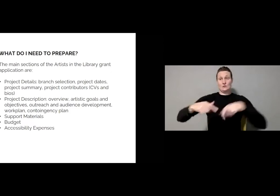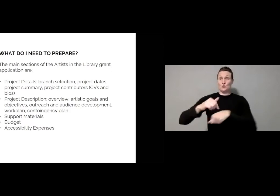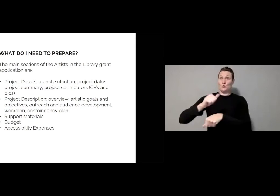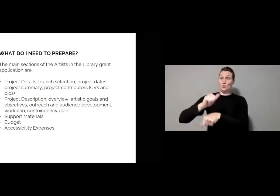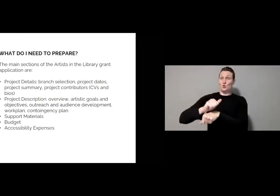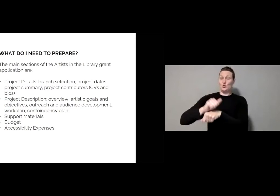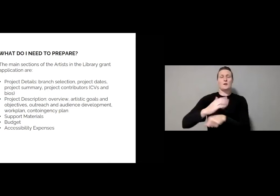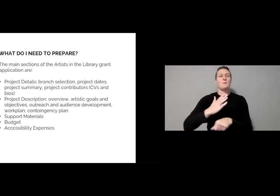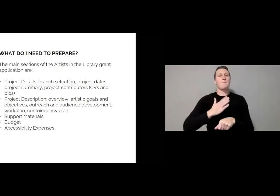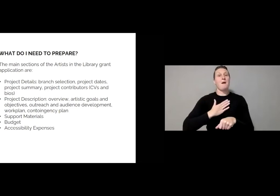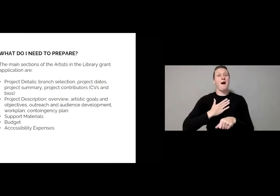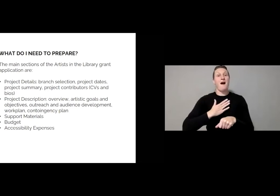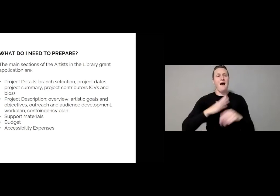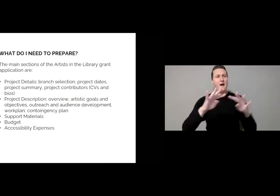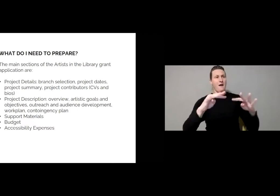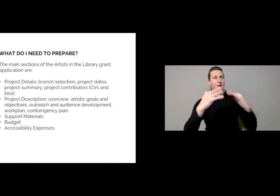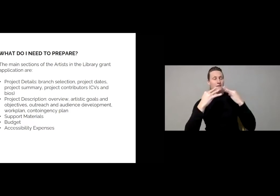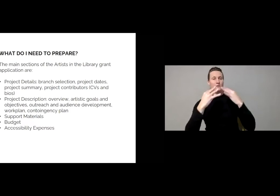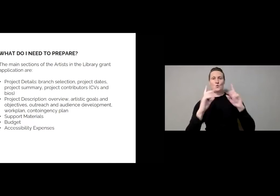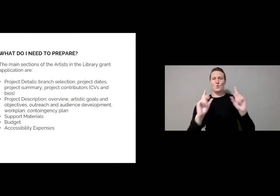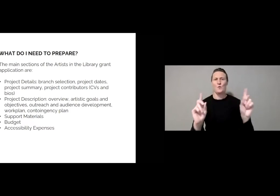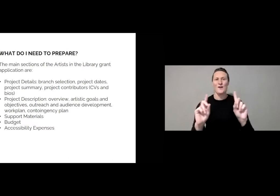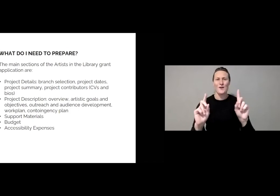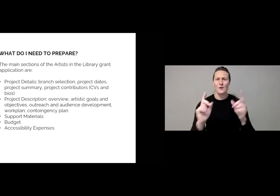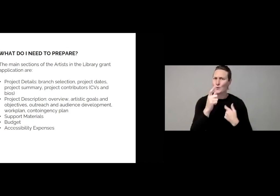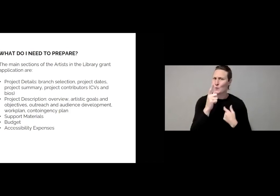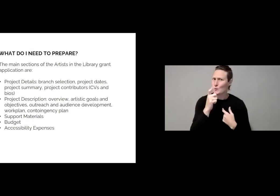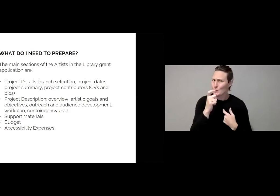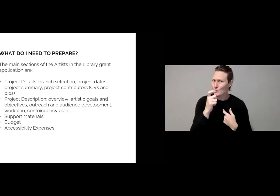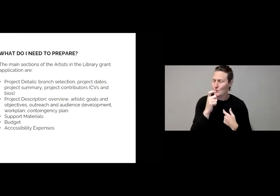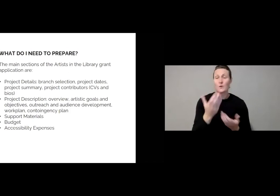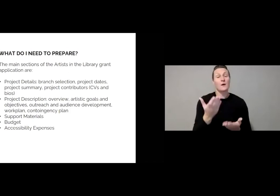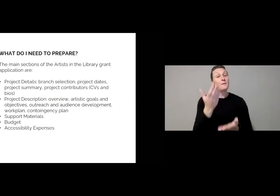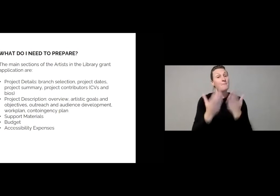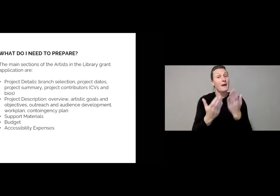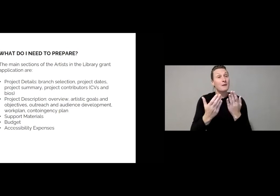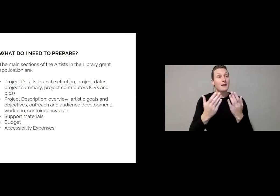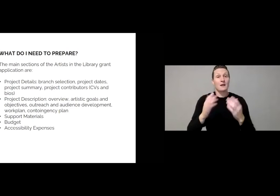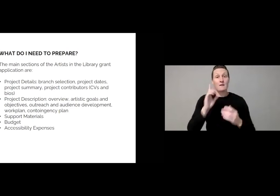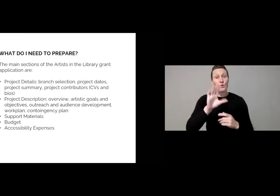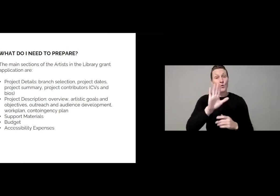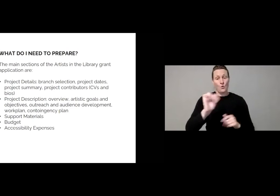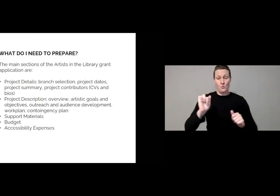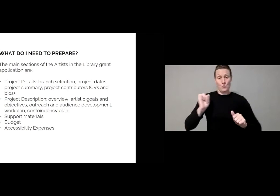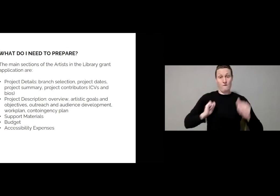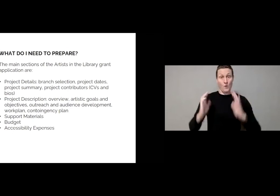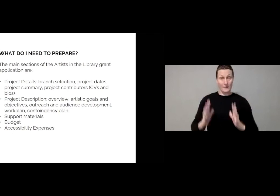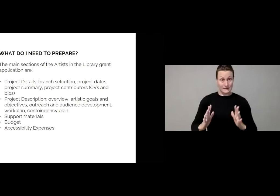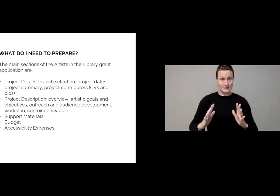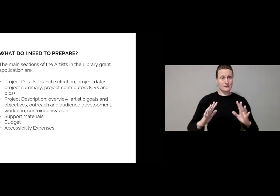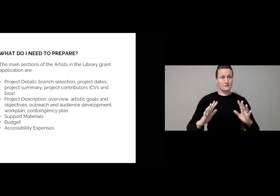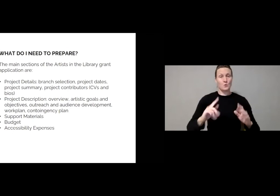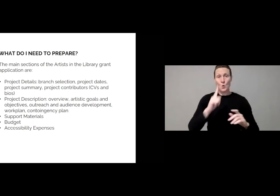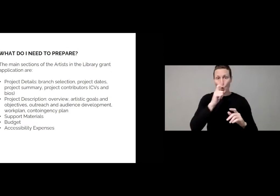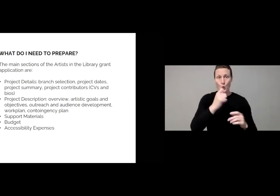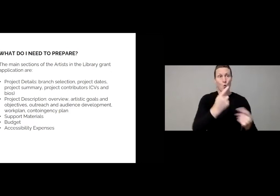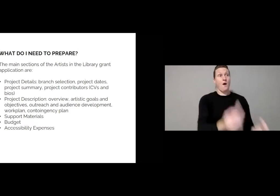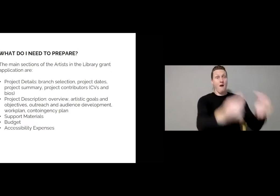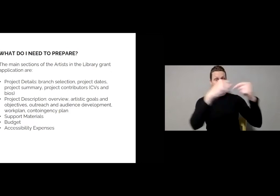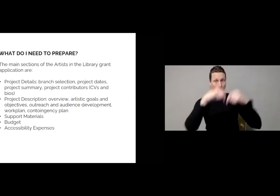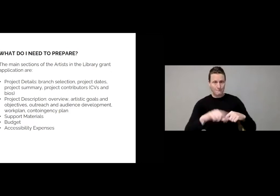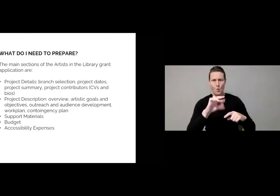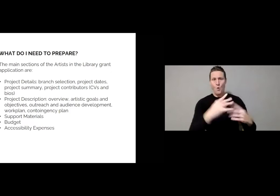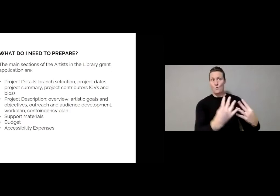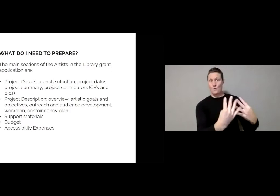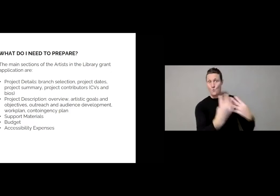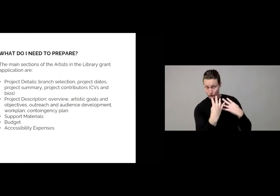it's an audience to view a performance, or whether it's attendees for your workshop, or whatever types of activities